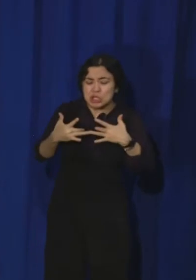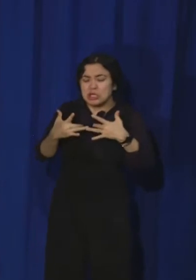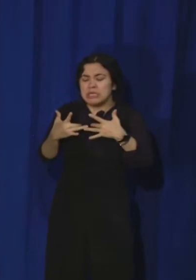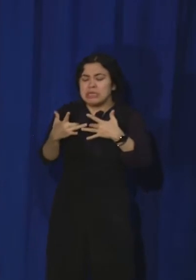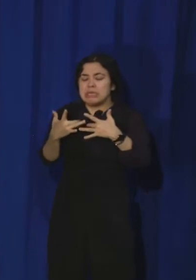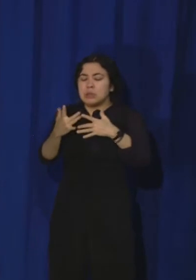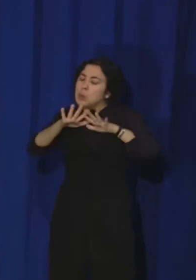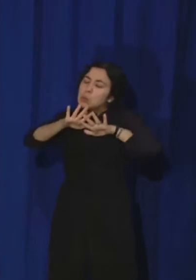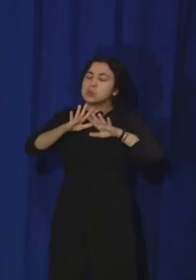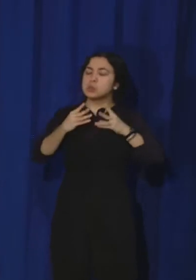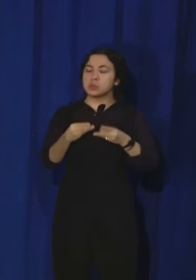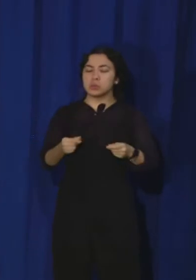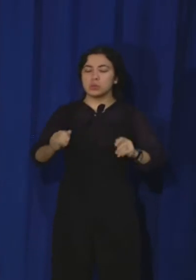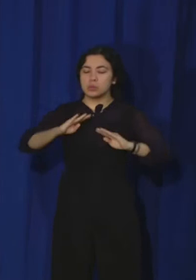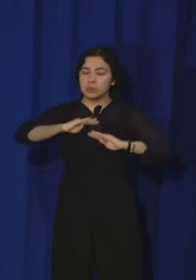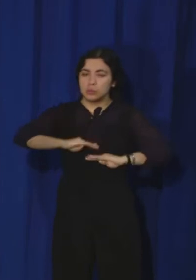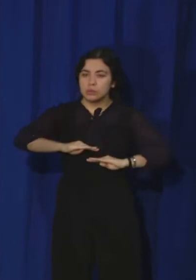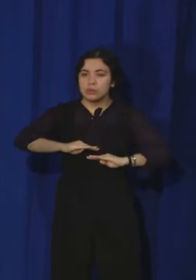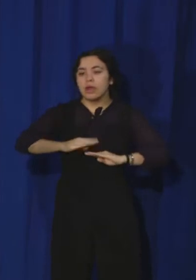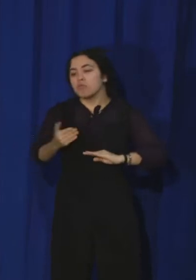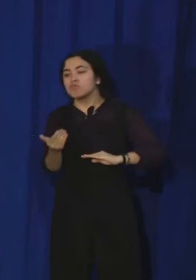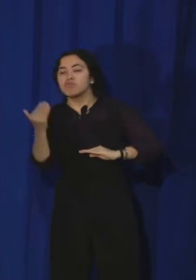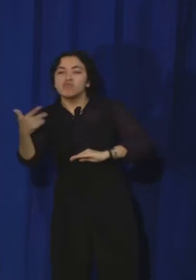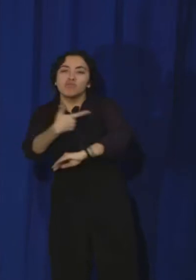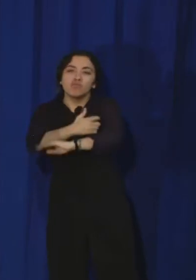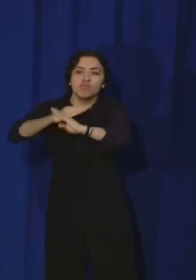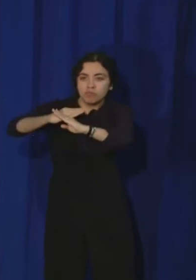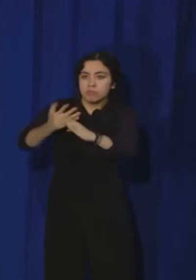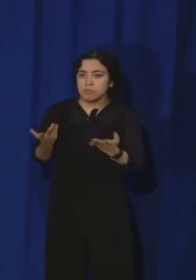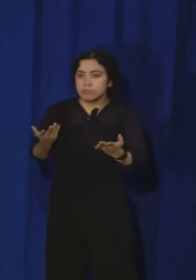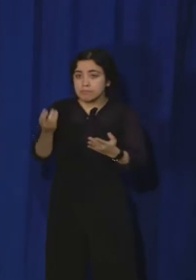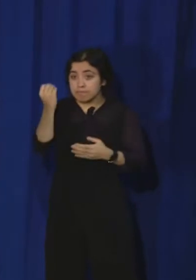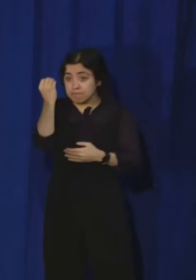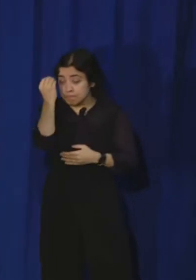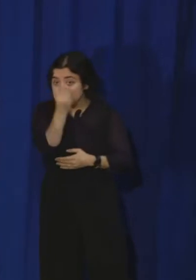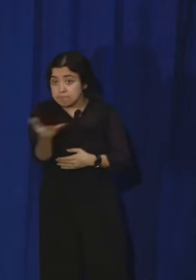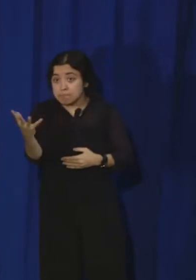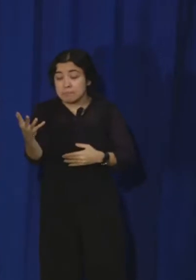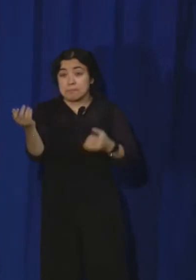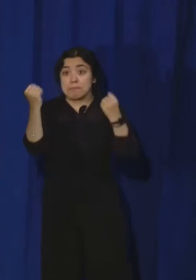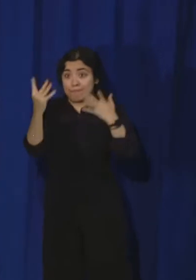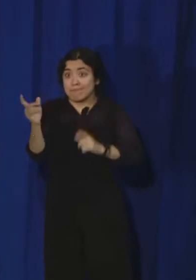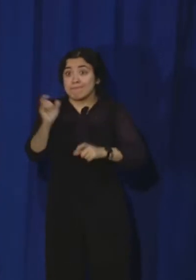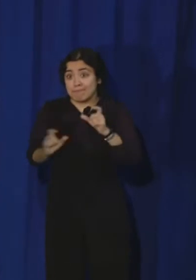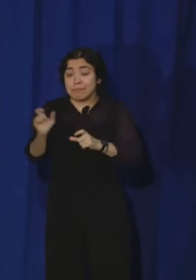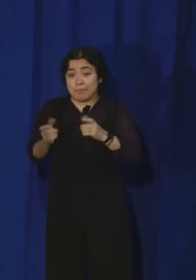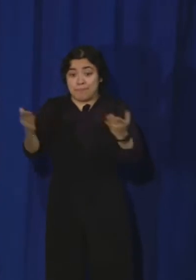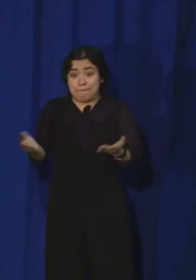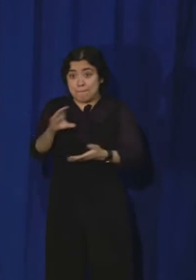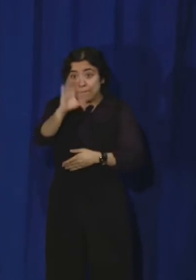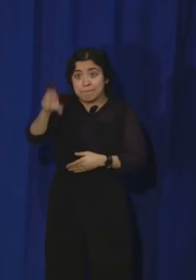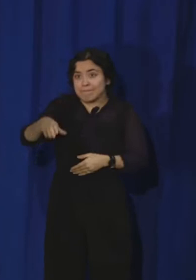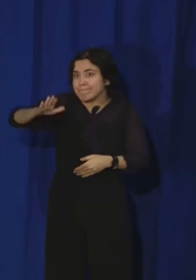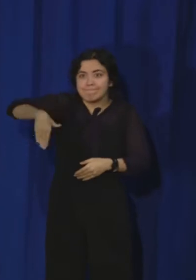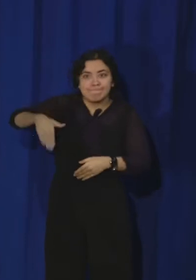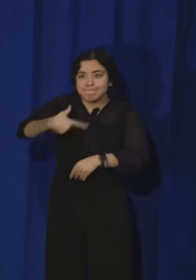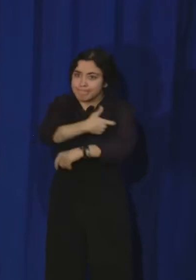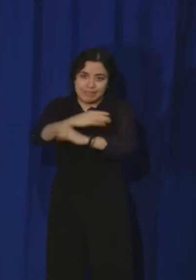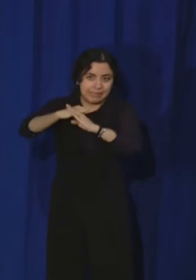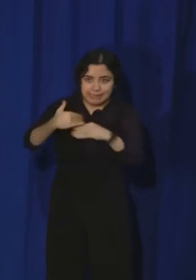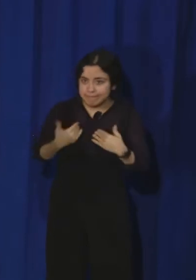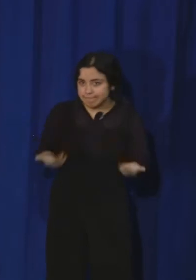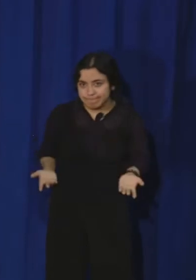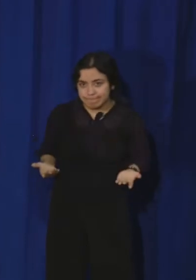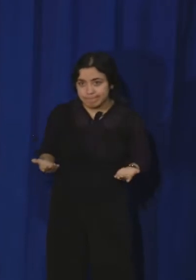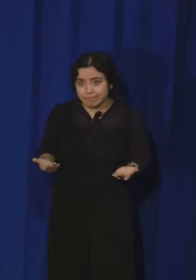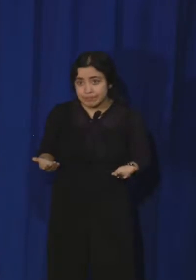same time, there are tens, if not hundreds of thousands of people still in Chicagoland who are our frontline workers who have yet to be vaccinated. And